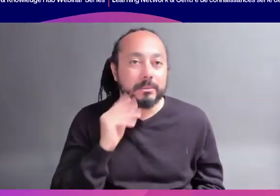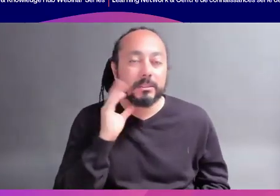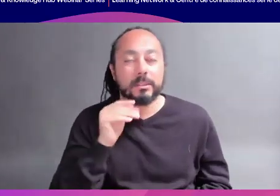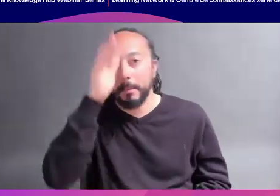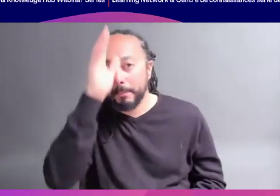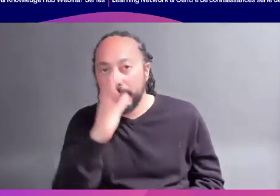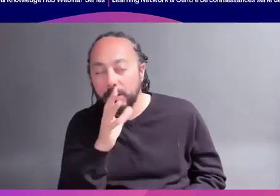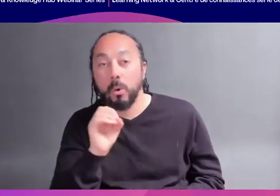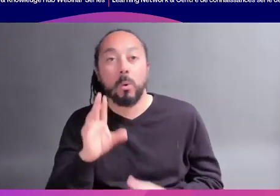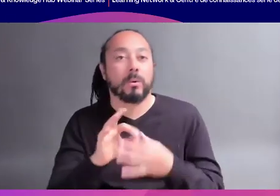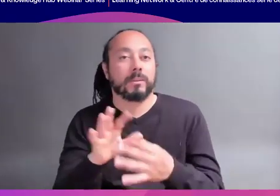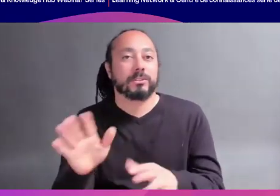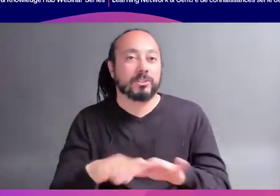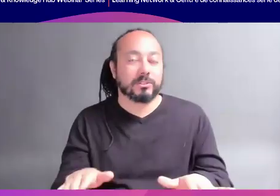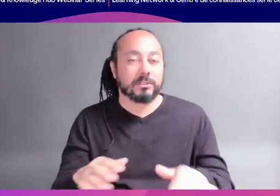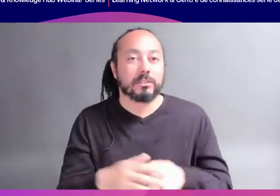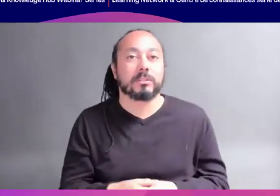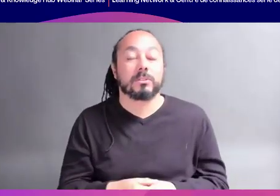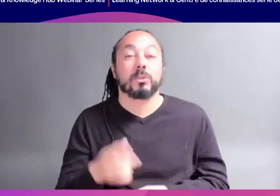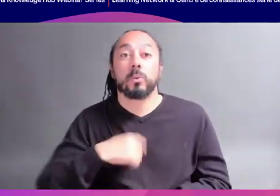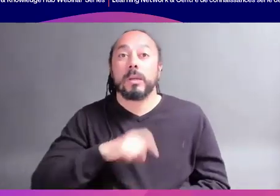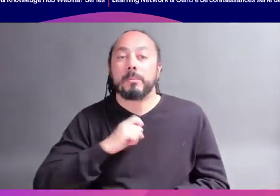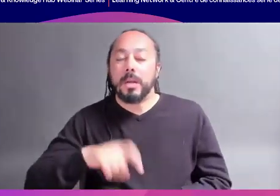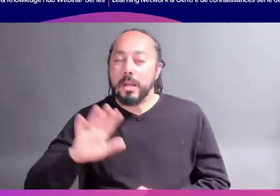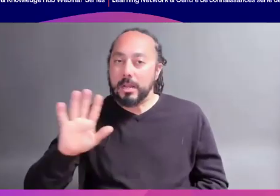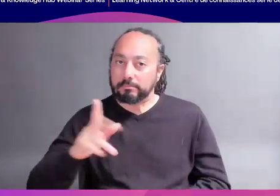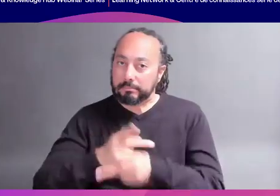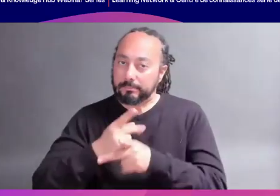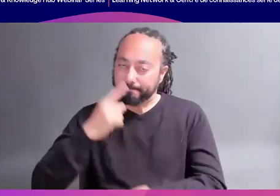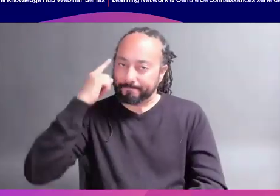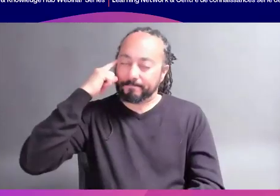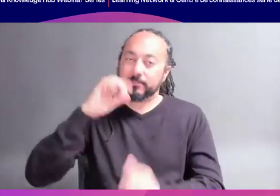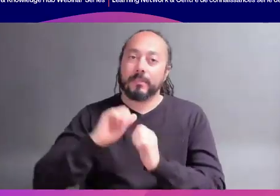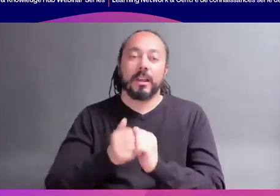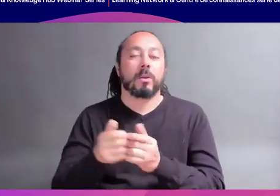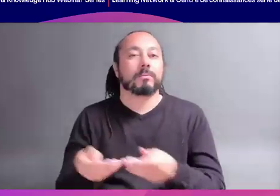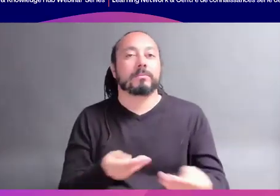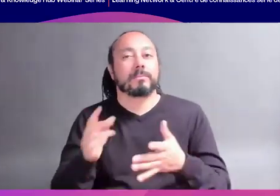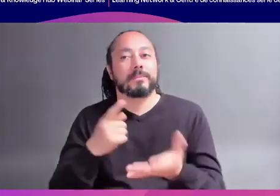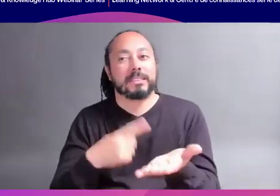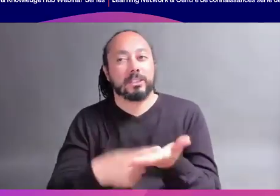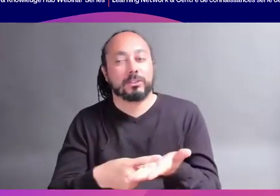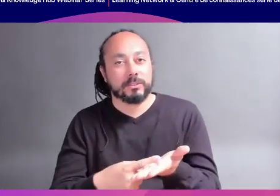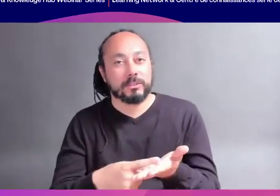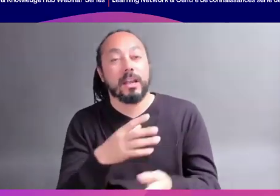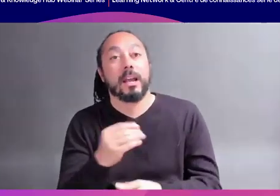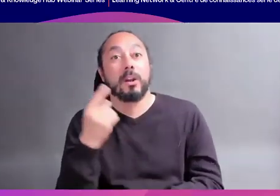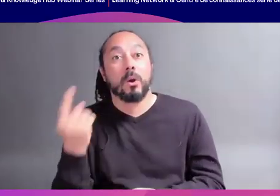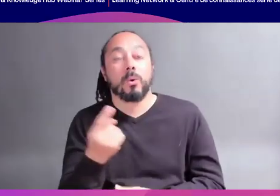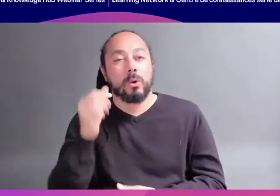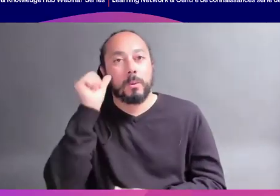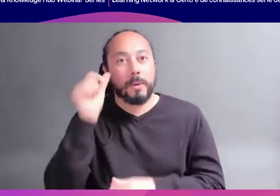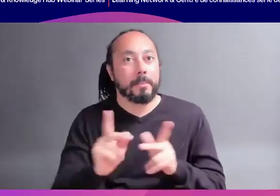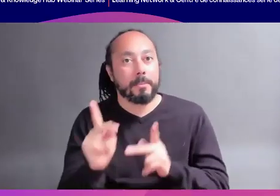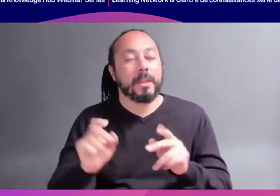even around their children. So we had to be really mindful in how we facilitated those conversations, and always reminding folks that they